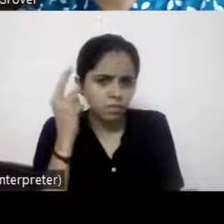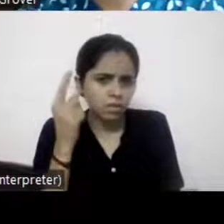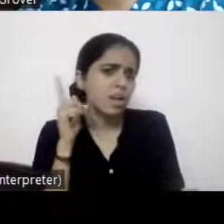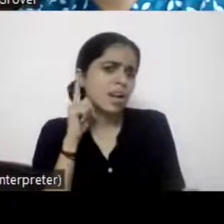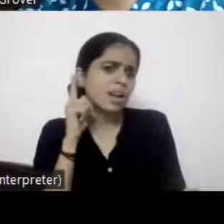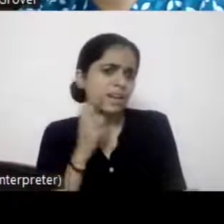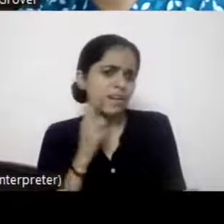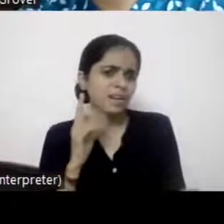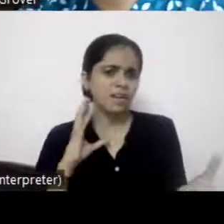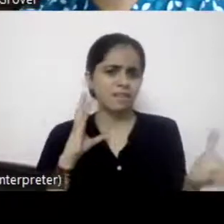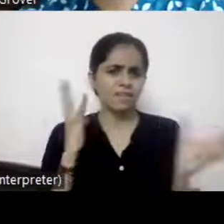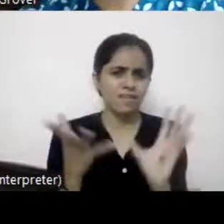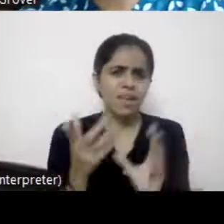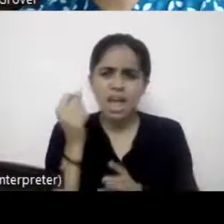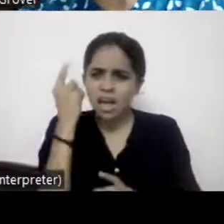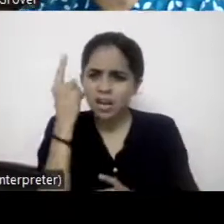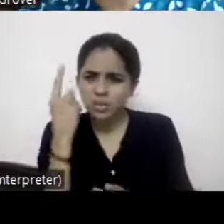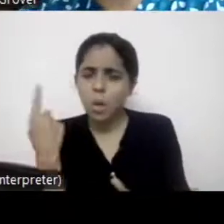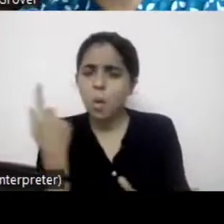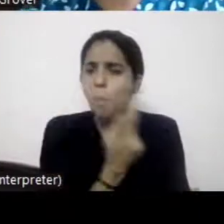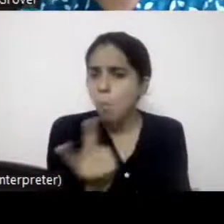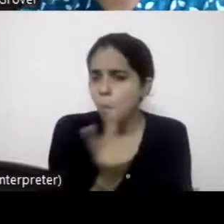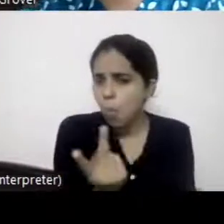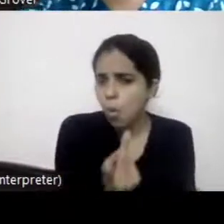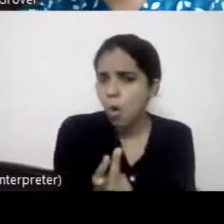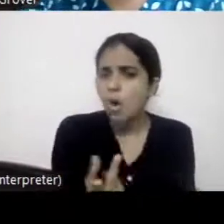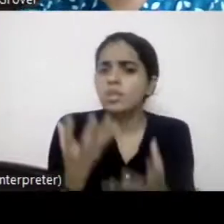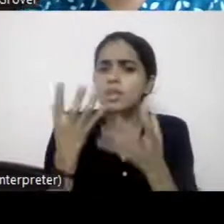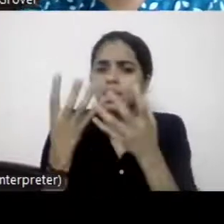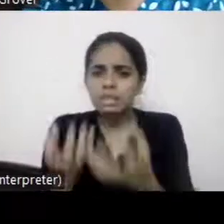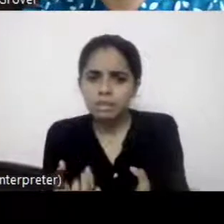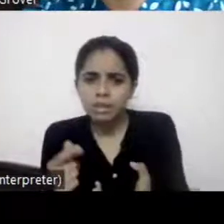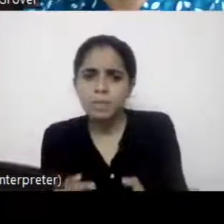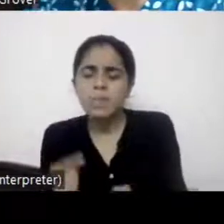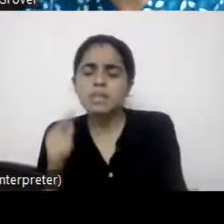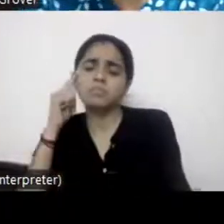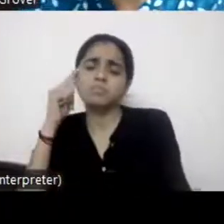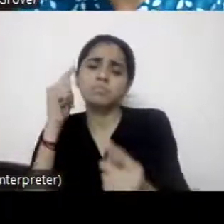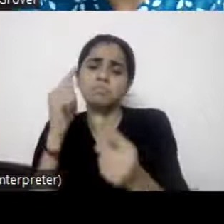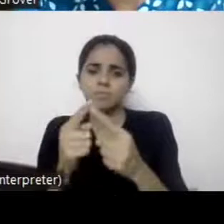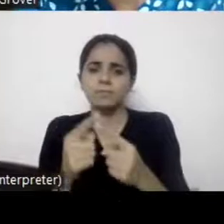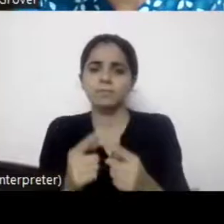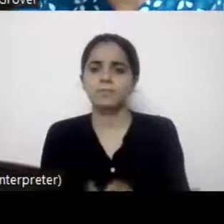world, understanding is both a need and a desire.